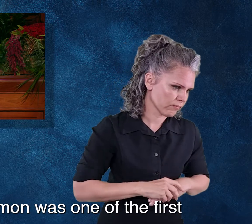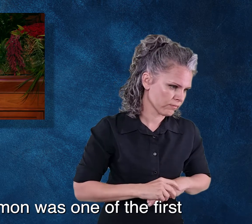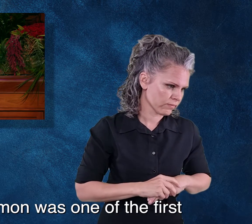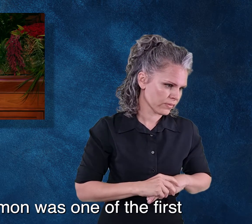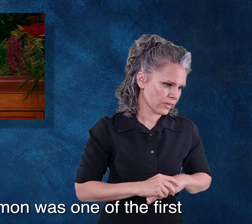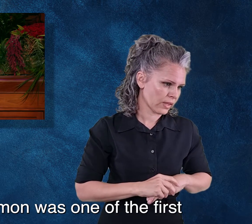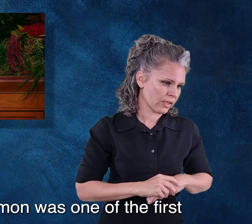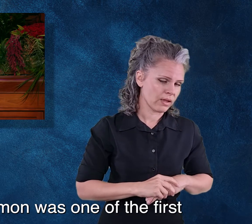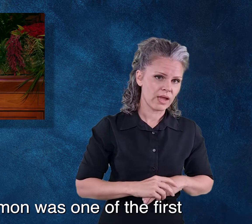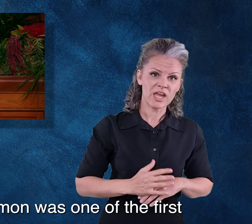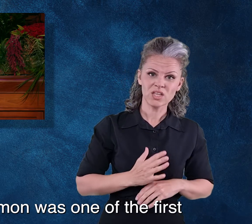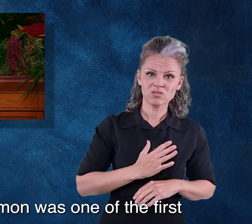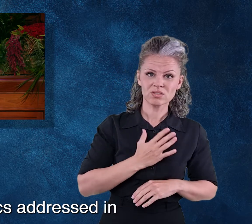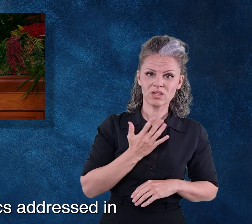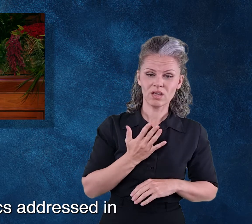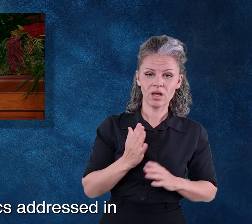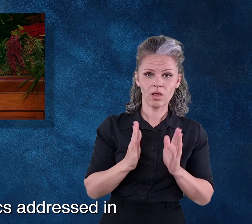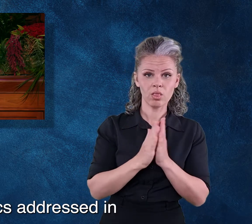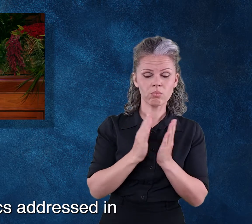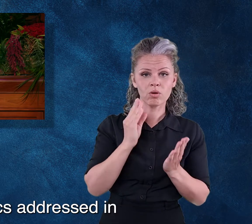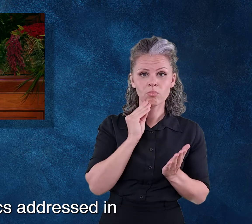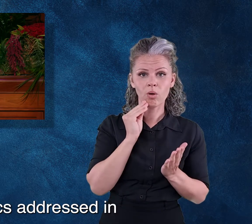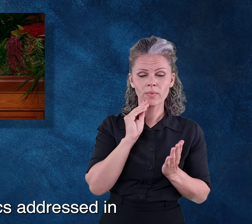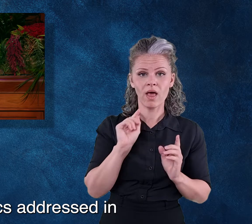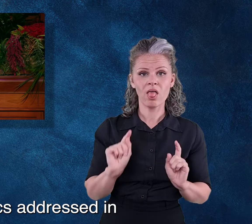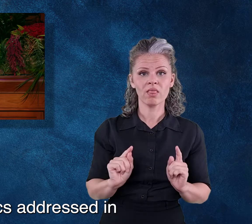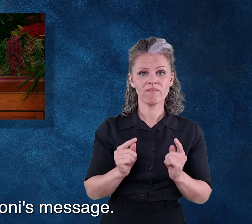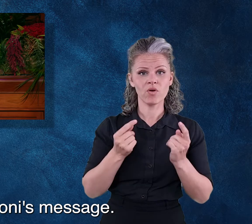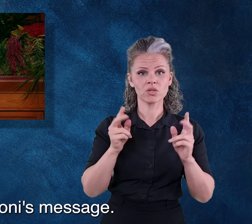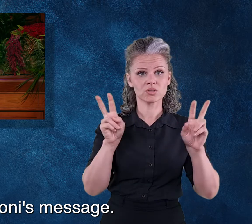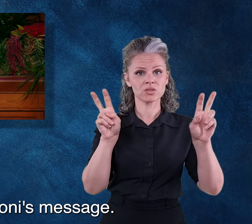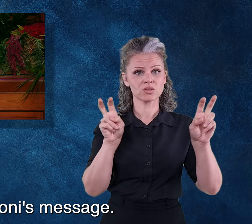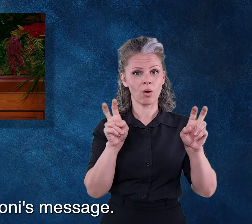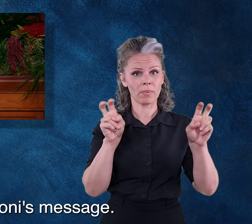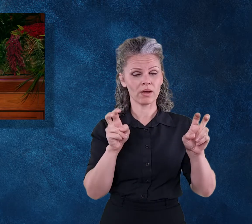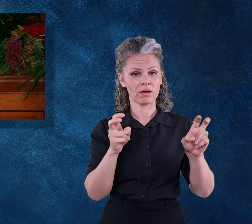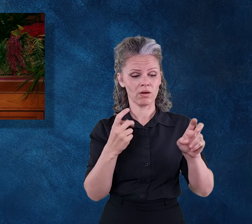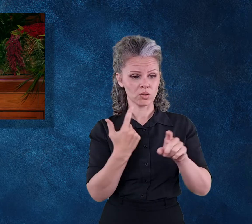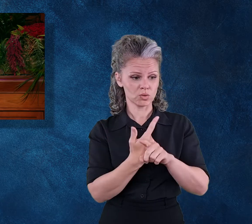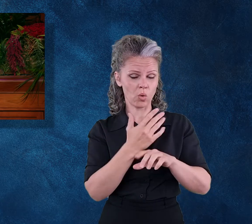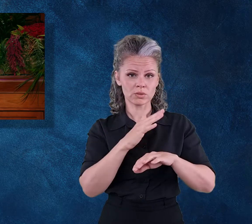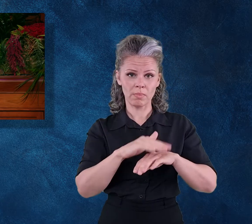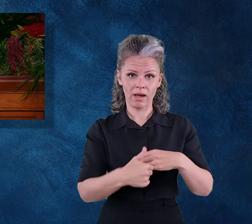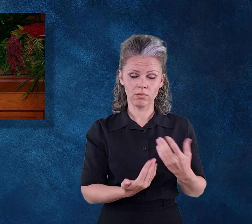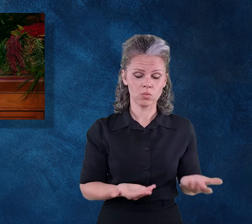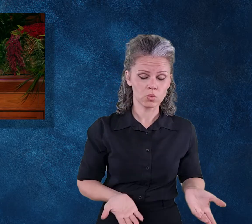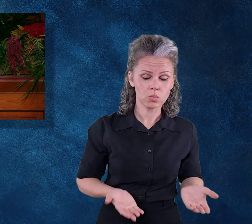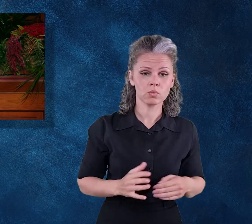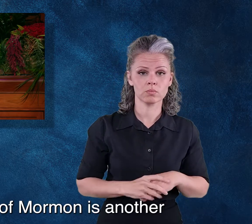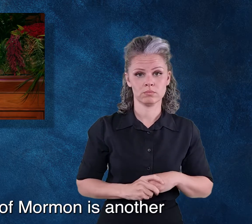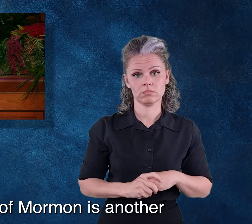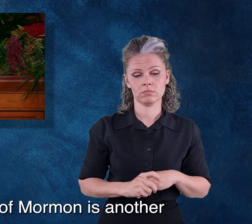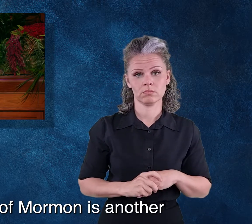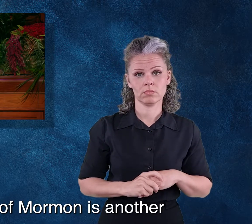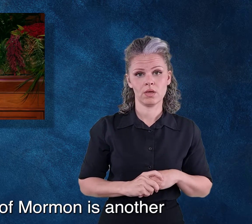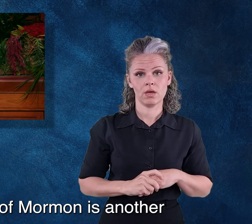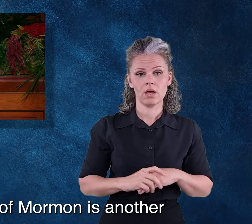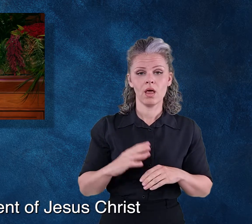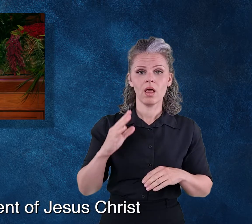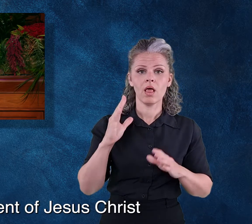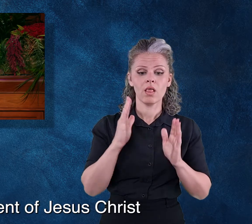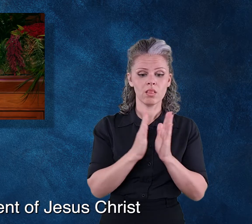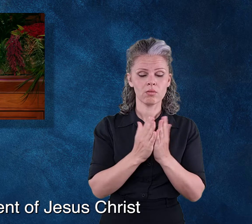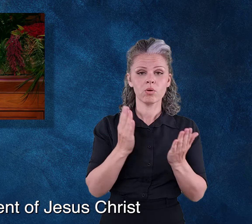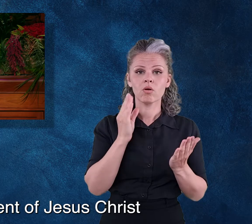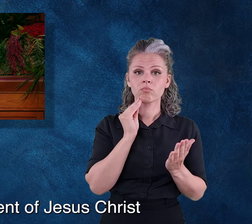Book of Mormon was one of the first topics addressed in Moroni's message. The Book of Mormon is